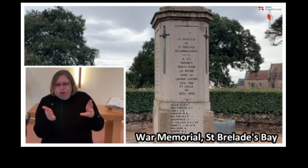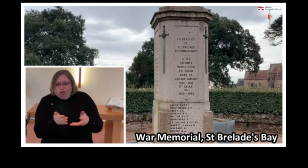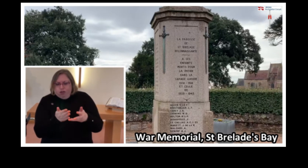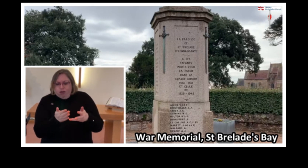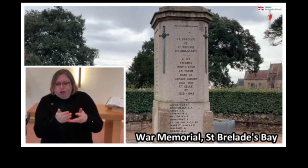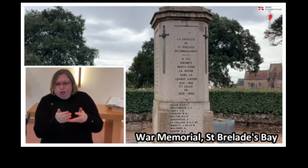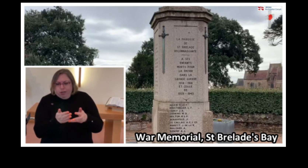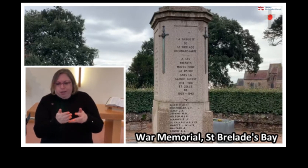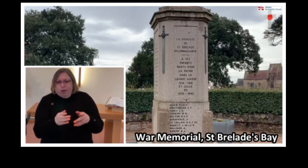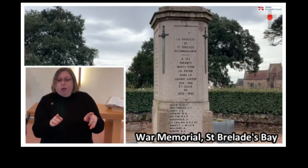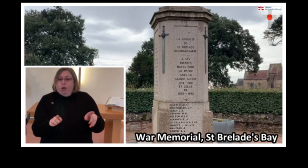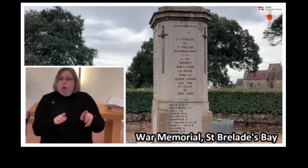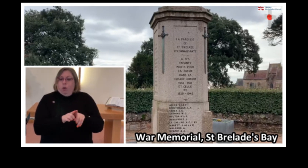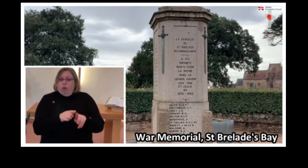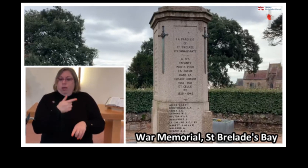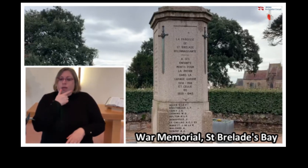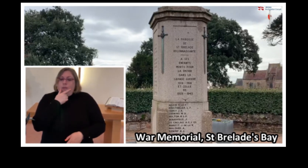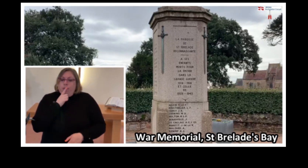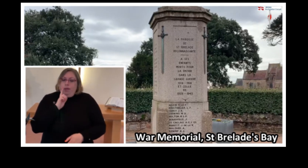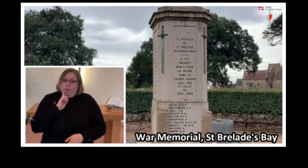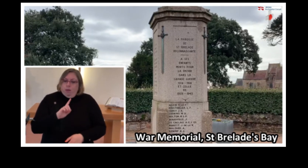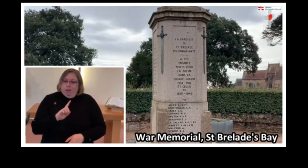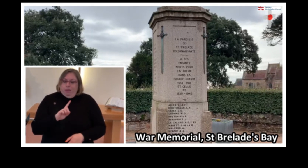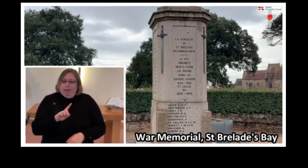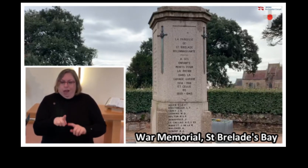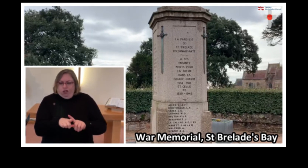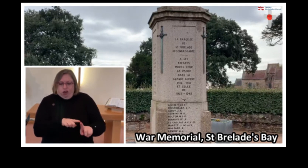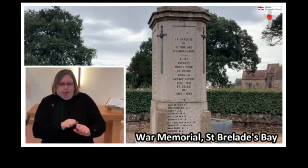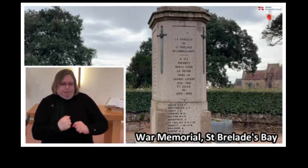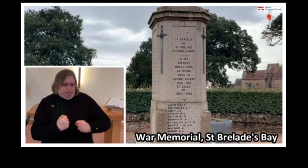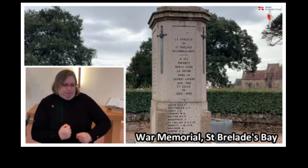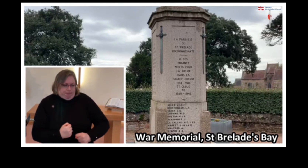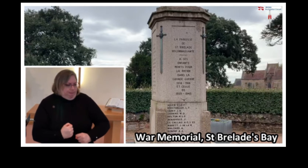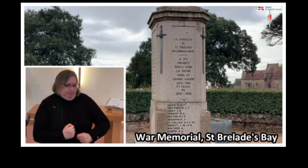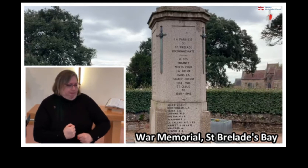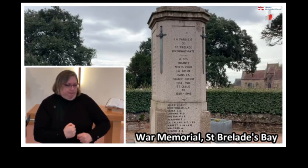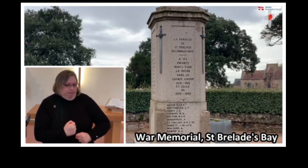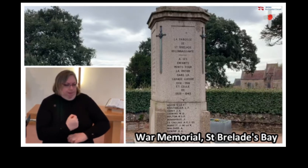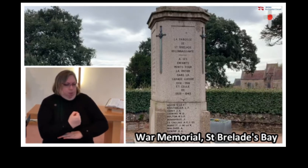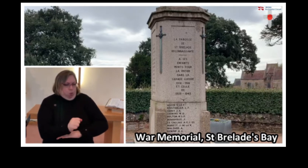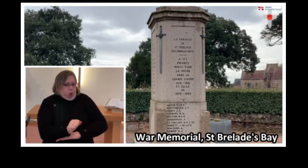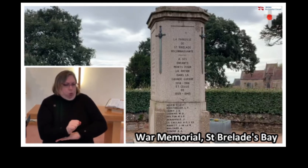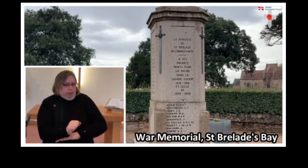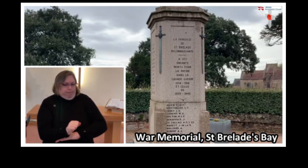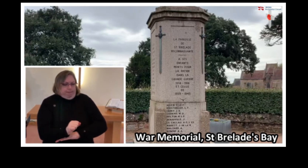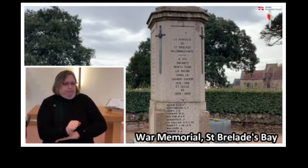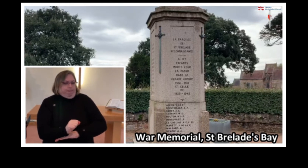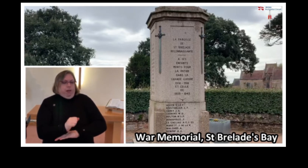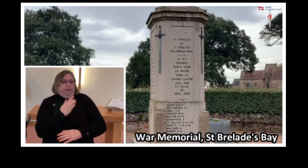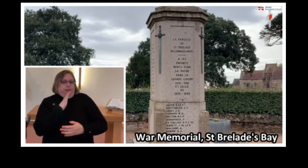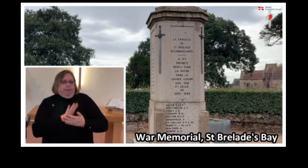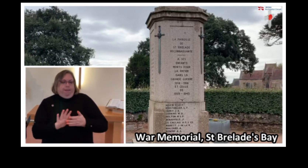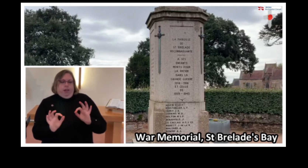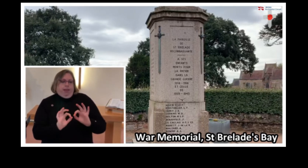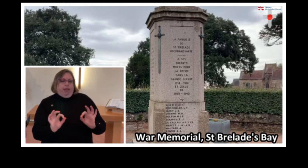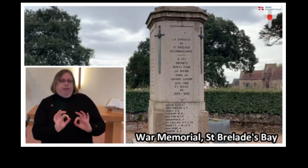But also for those who resist all attempts to end conflicts,